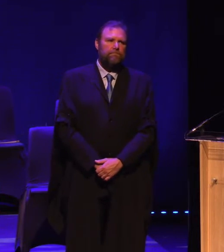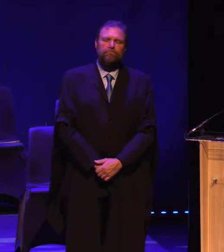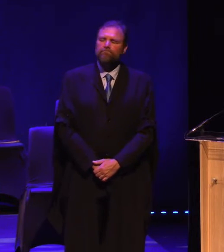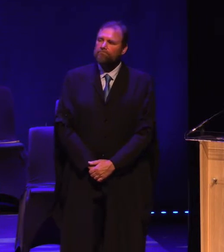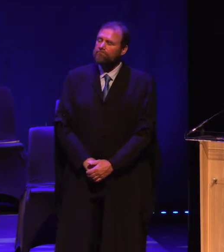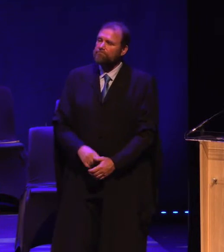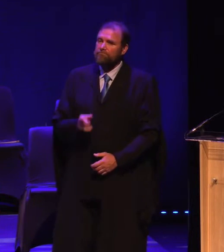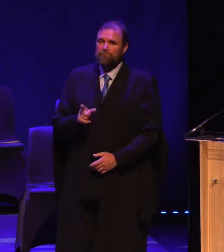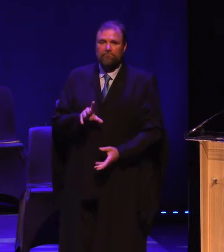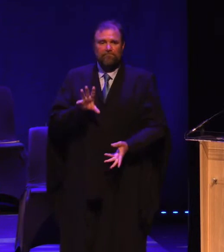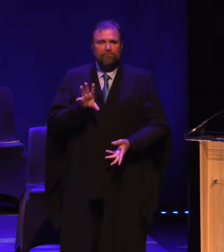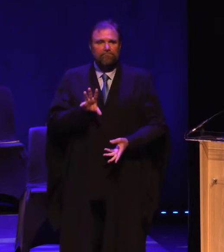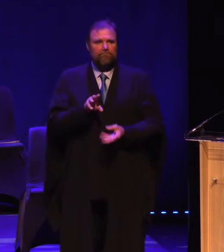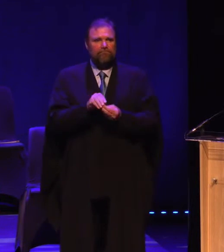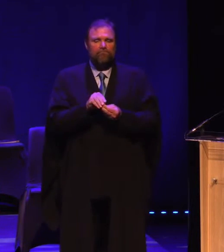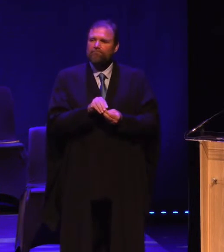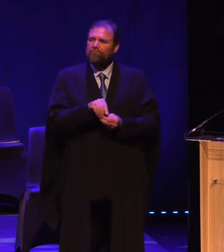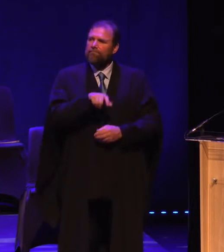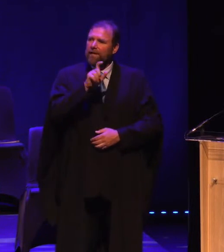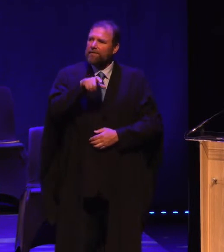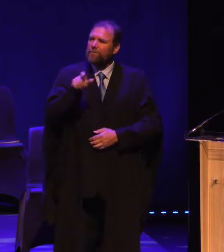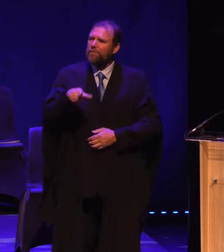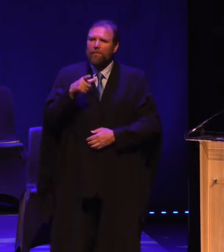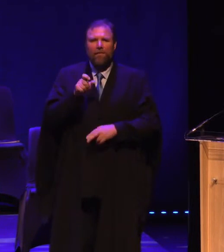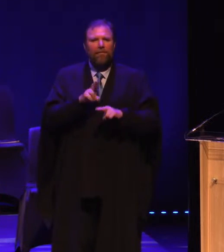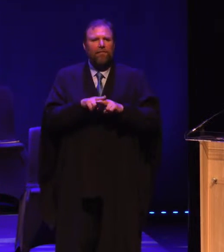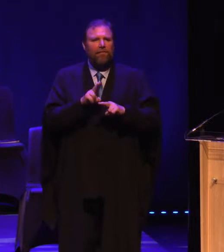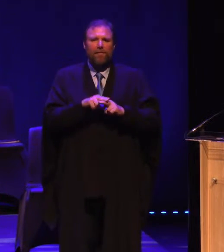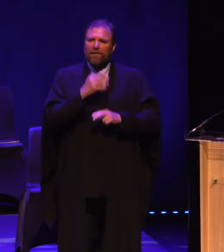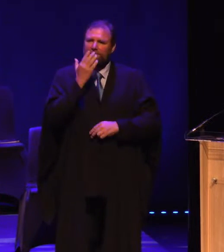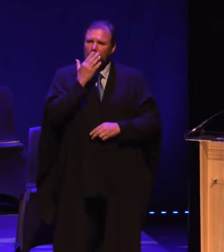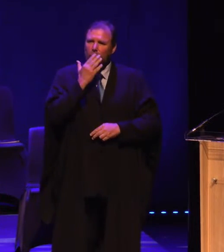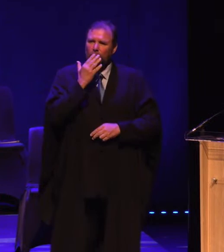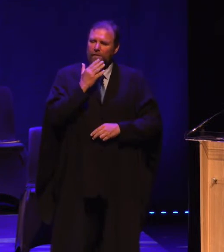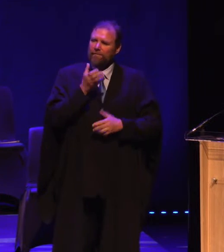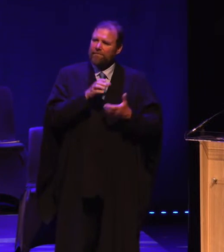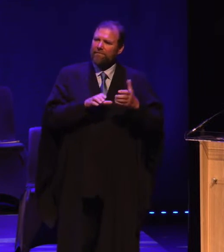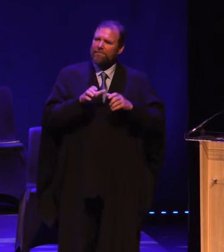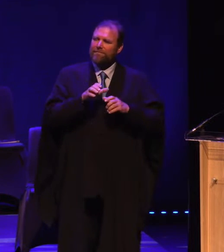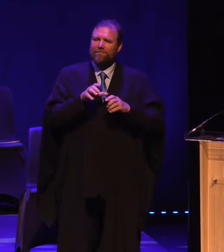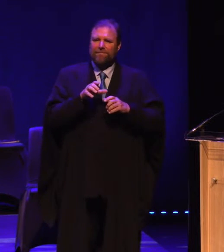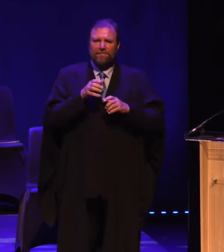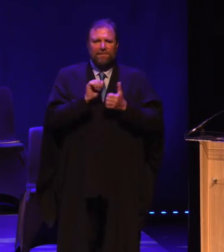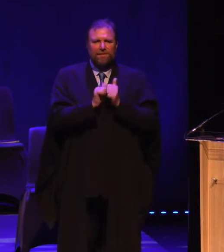This concludes the students from Cardiff School of Sport and Health Sciences.